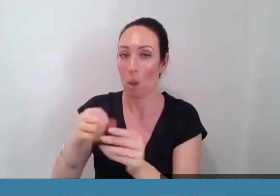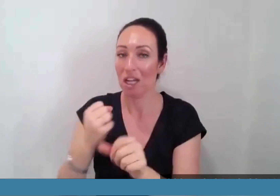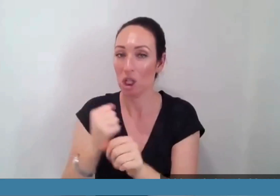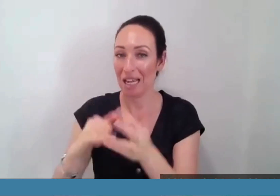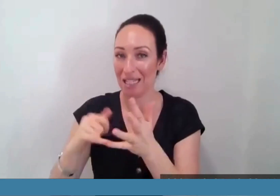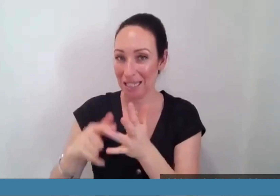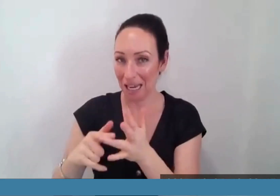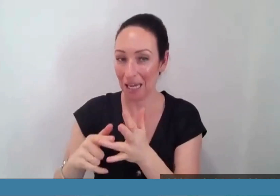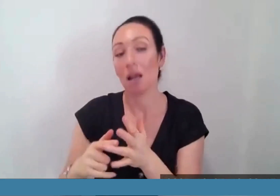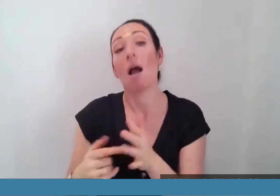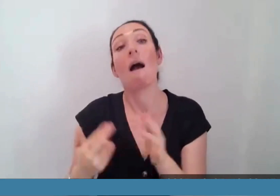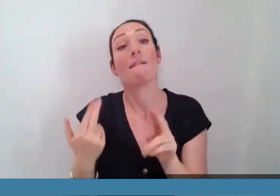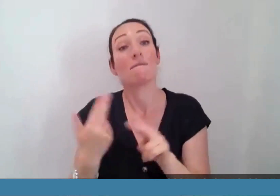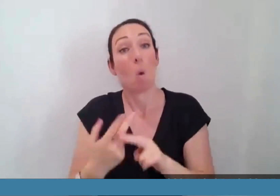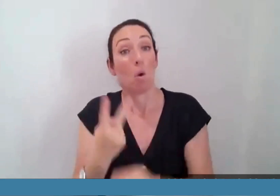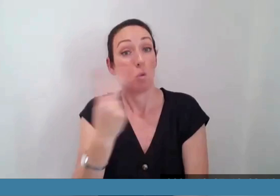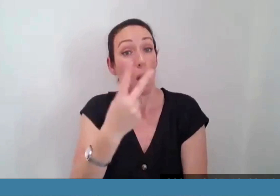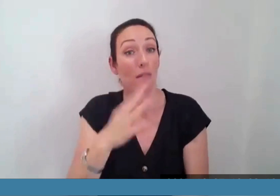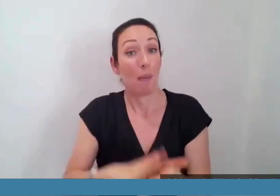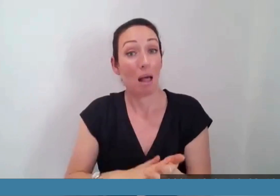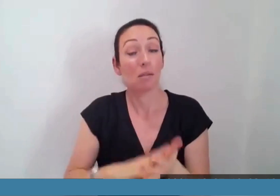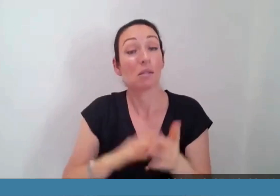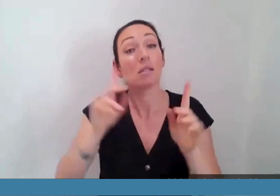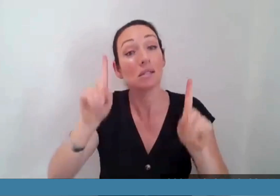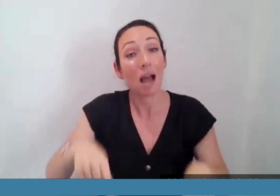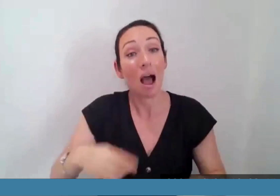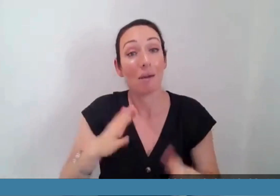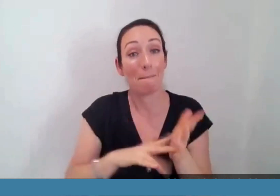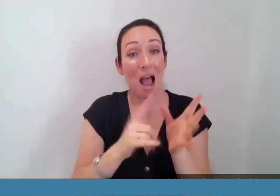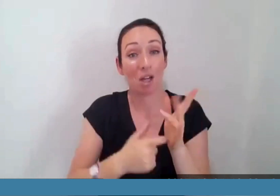months, starting in March 2026.